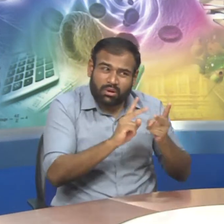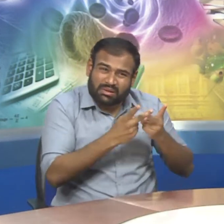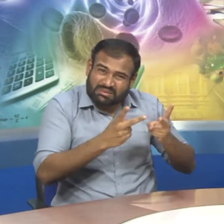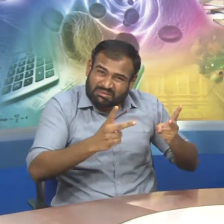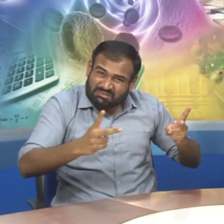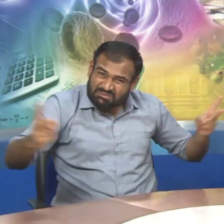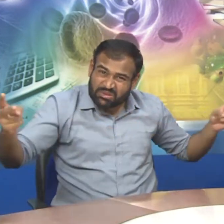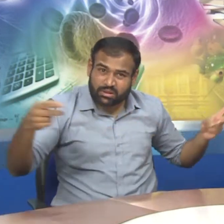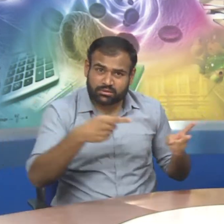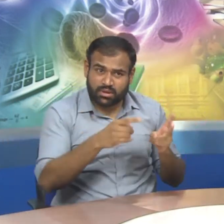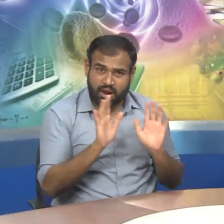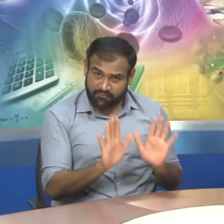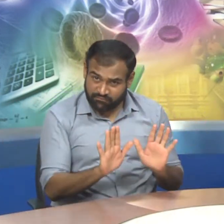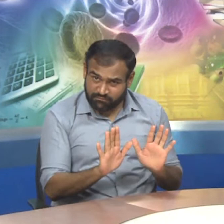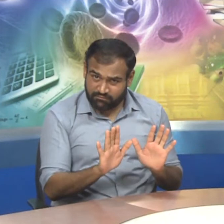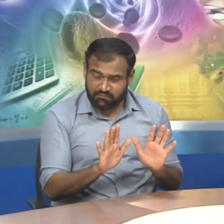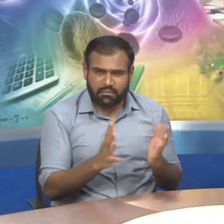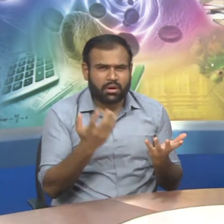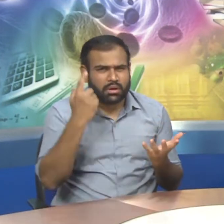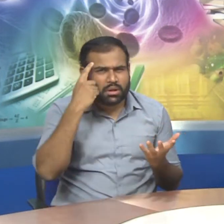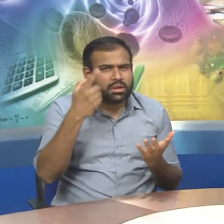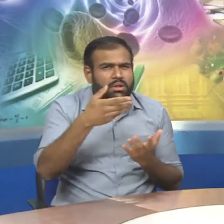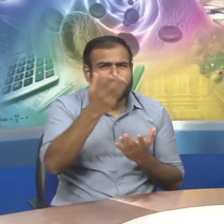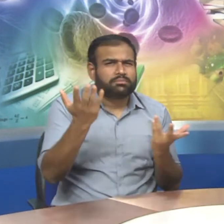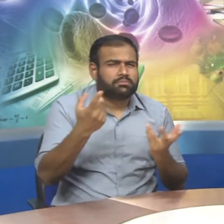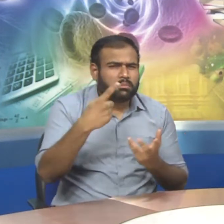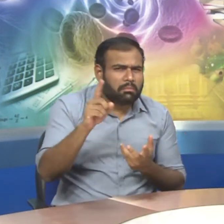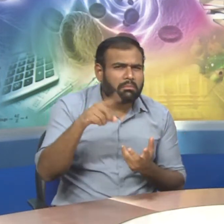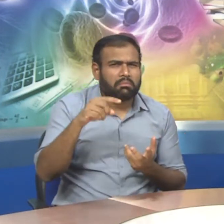components. Is it true or false?